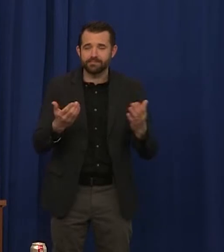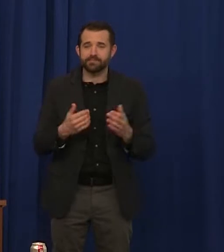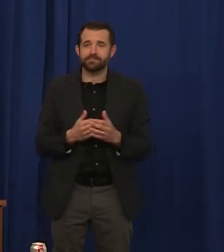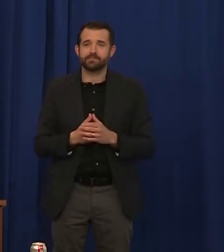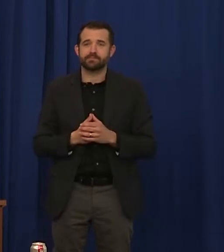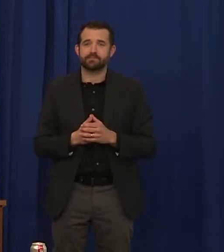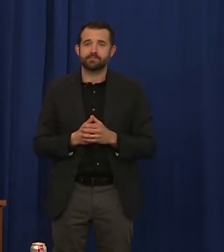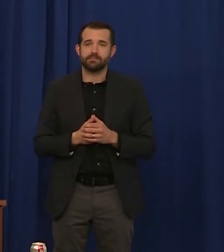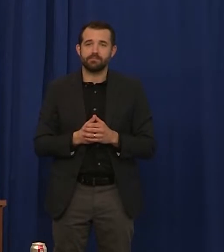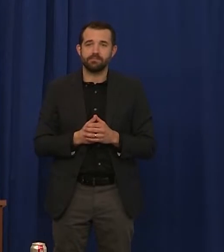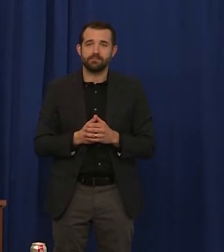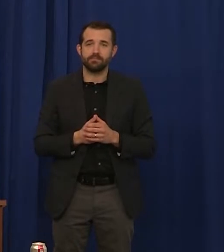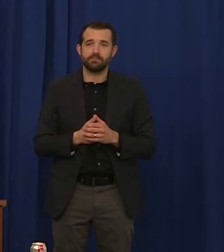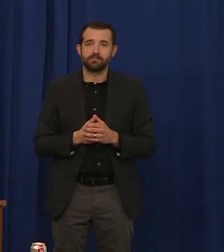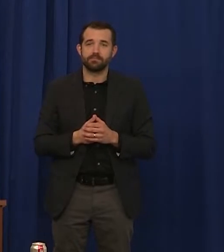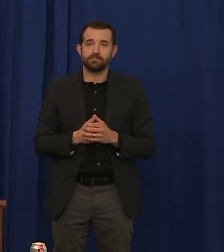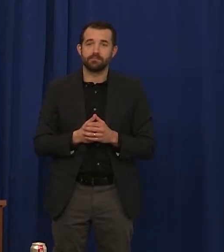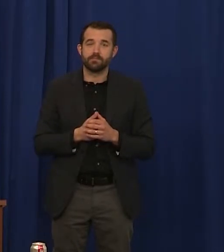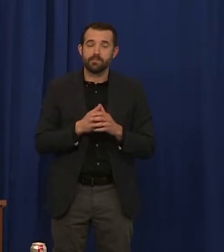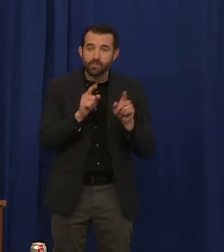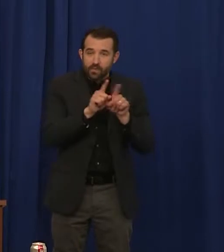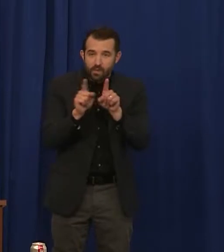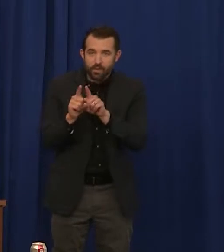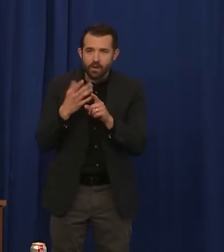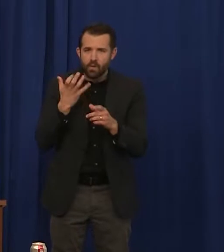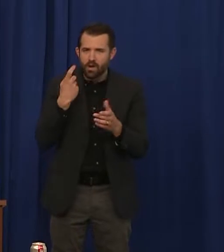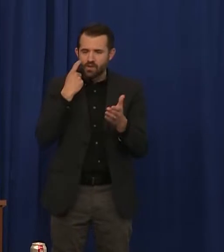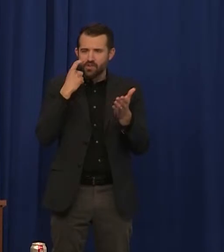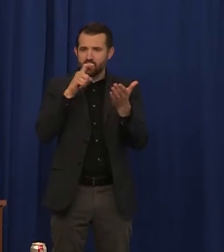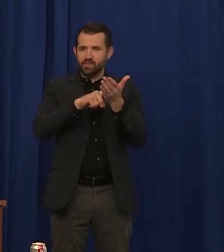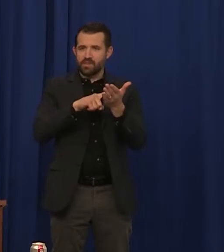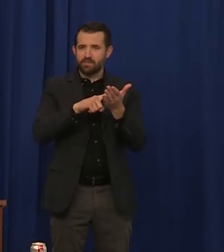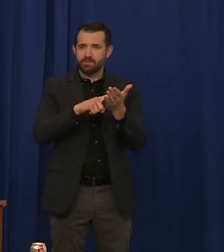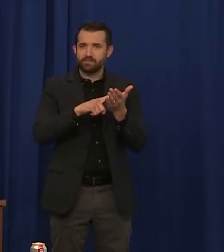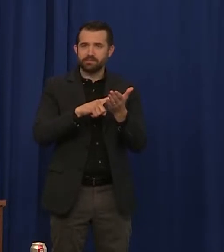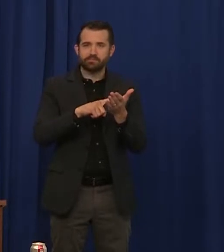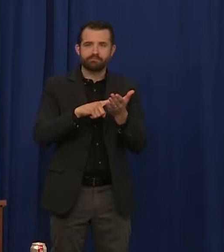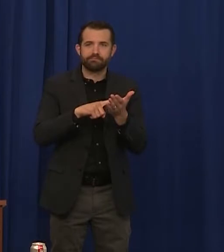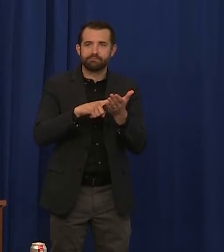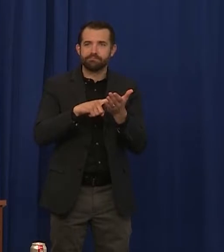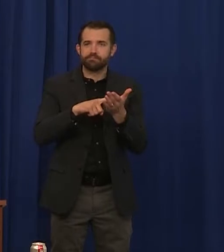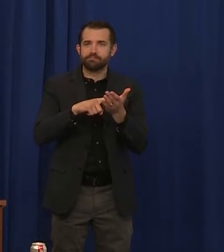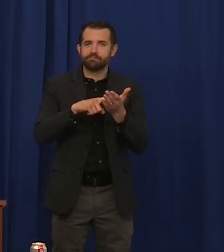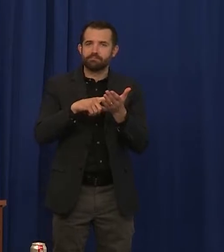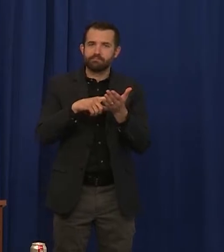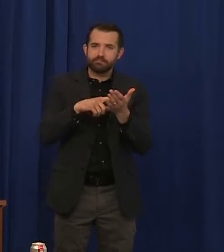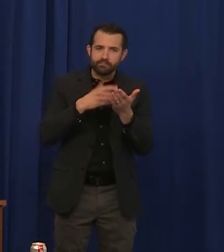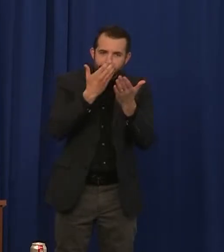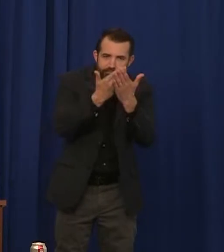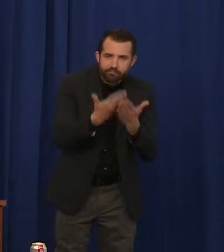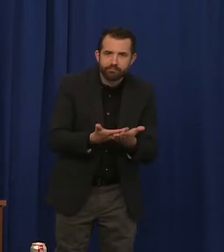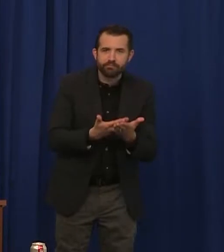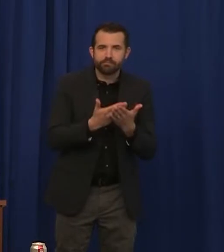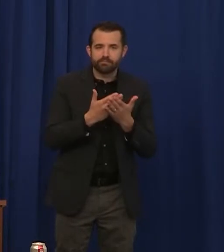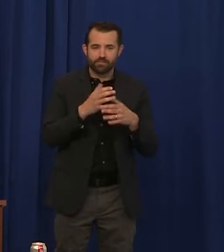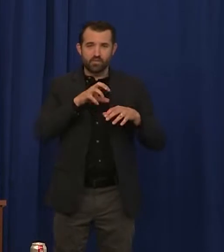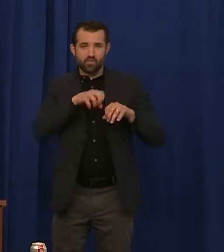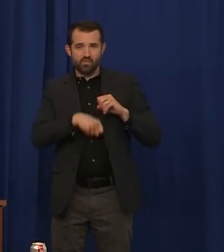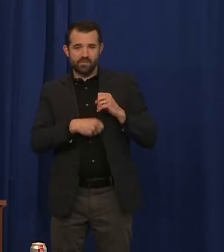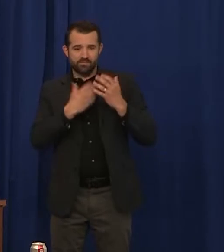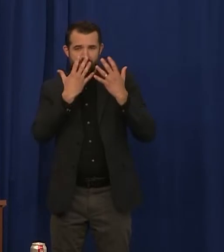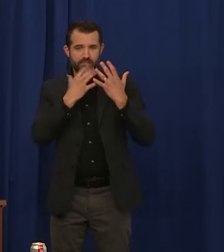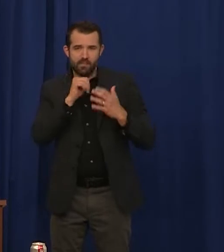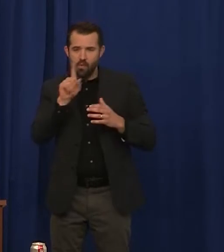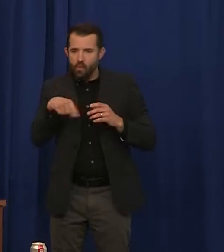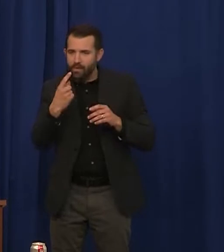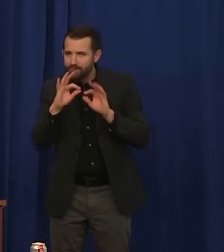But I'd like to take a moment to recognize and acknowledge and validate the grief that not only the family